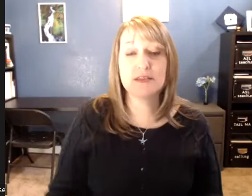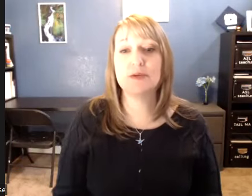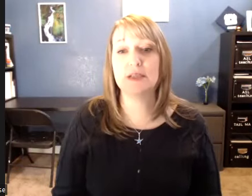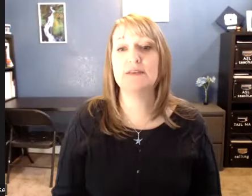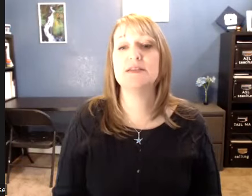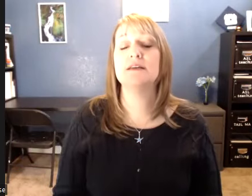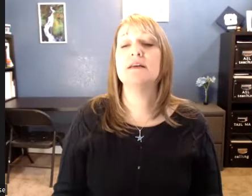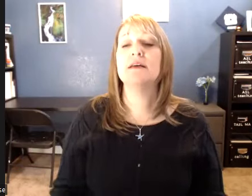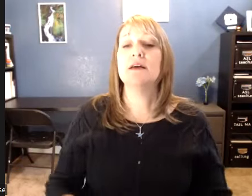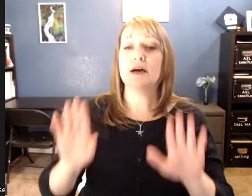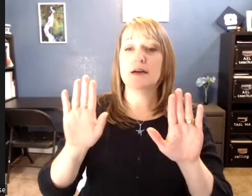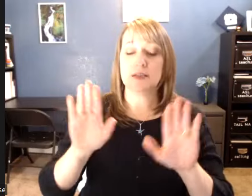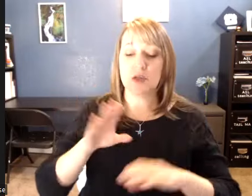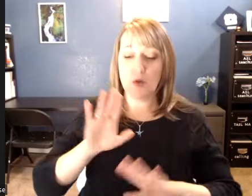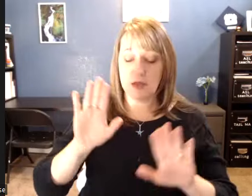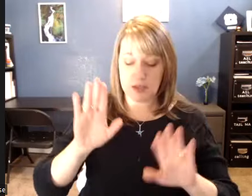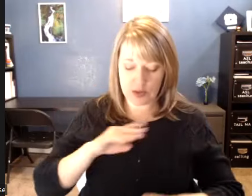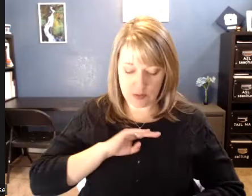be relieved. So you want two